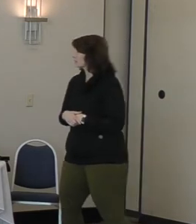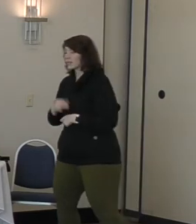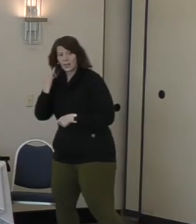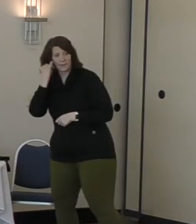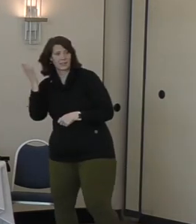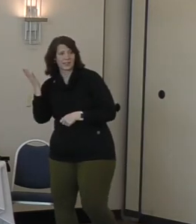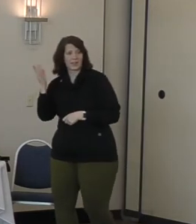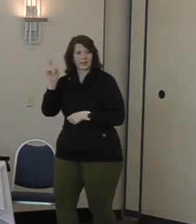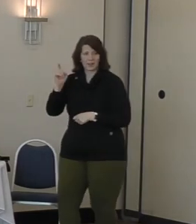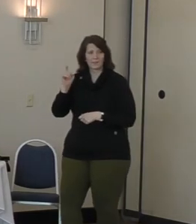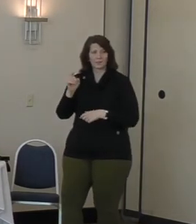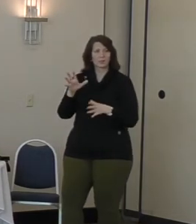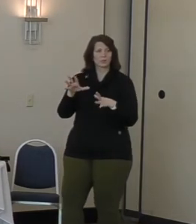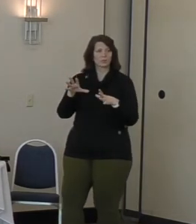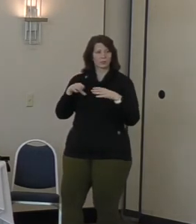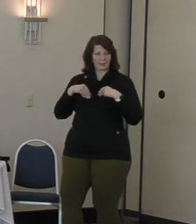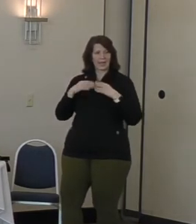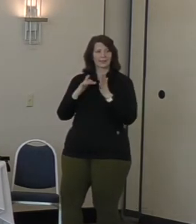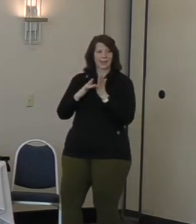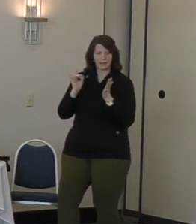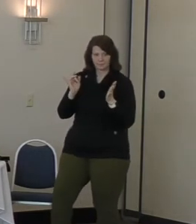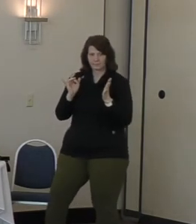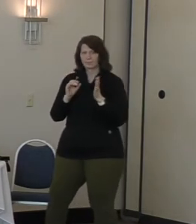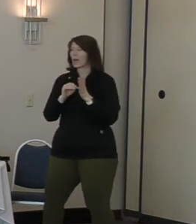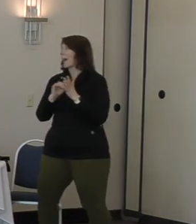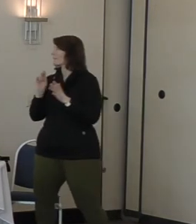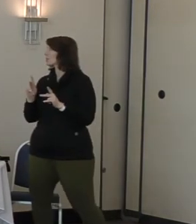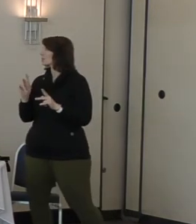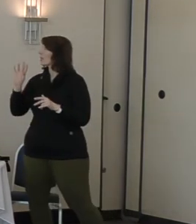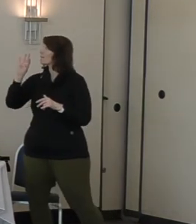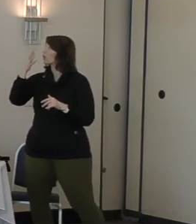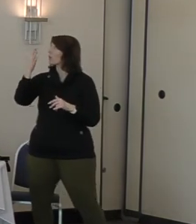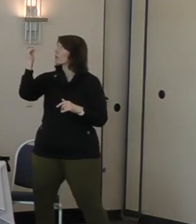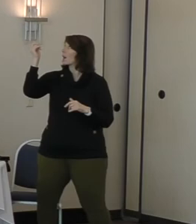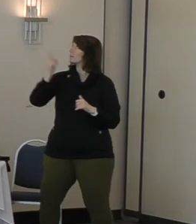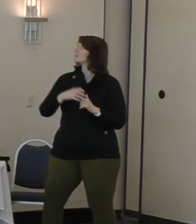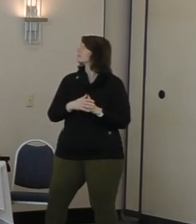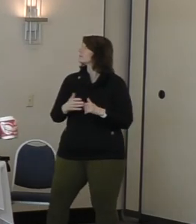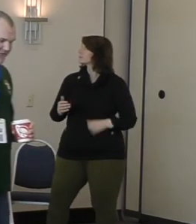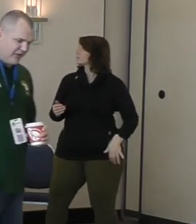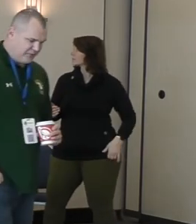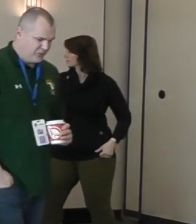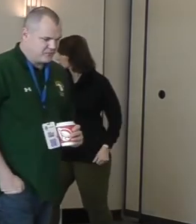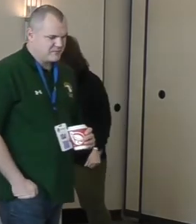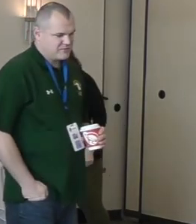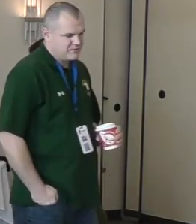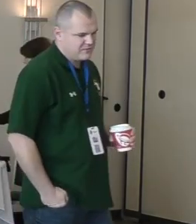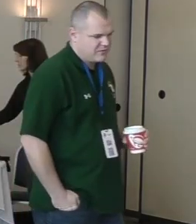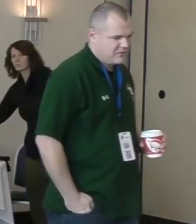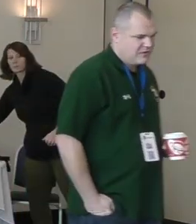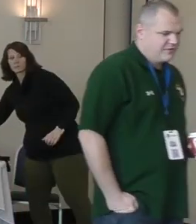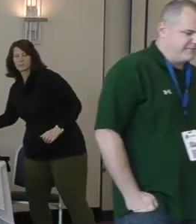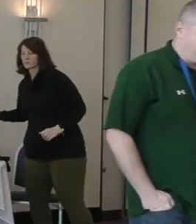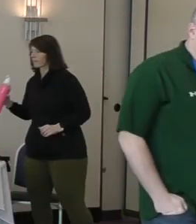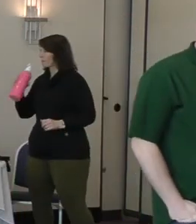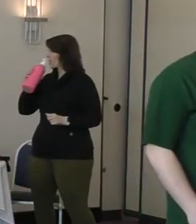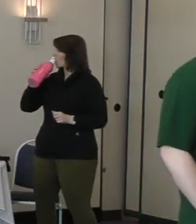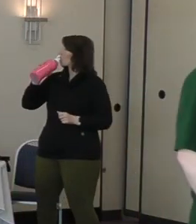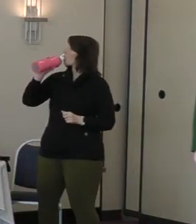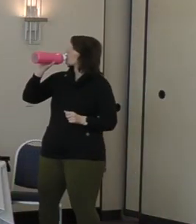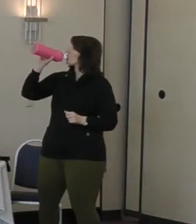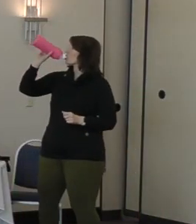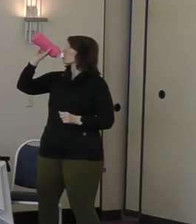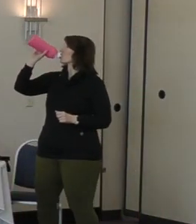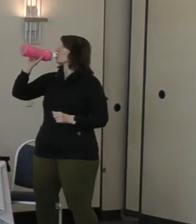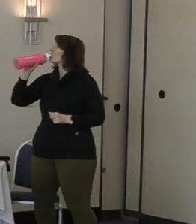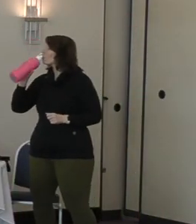it's there, you got to take the opportunity. The fourth one, be careful the verbiage you